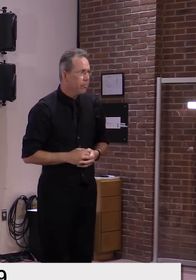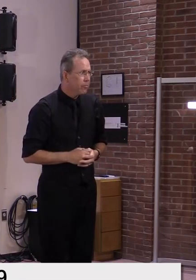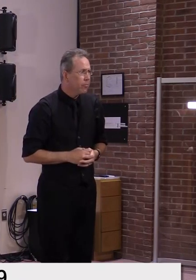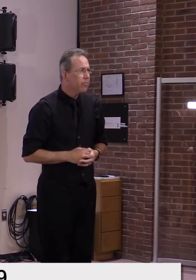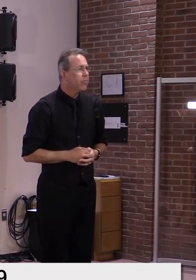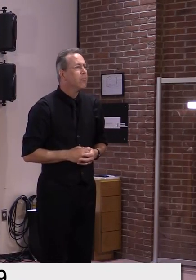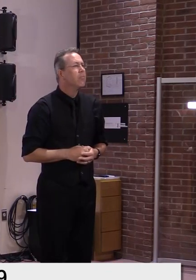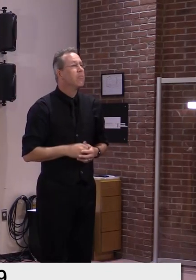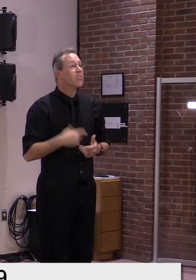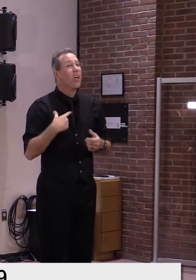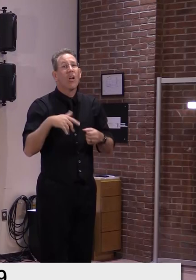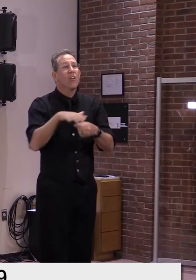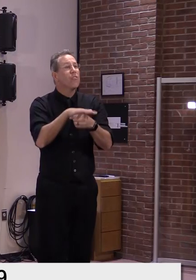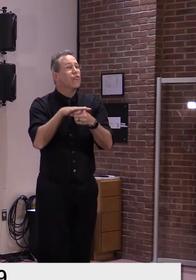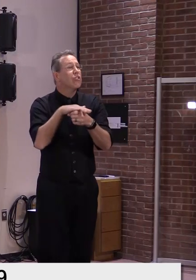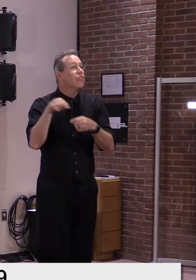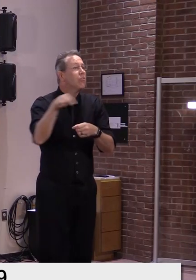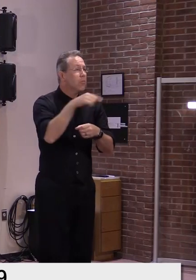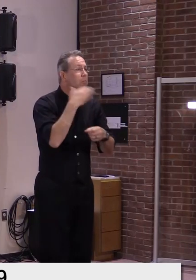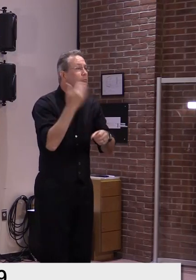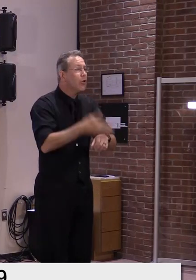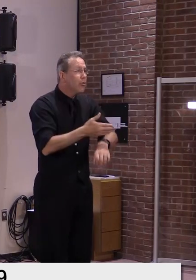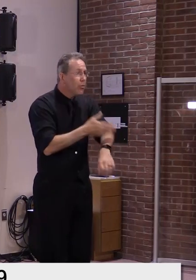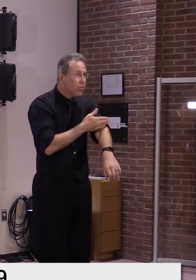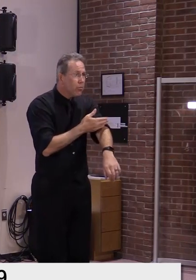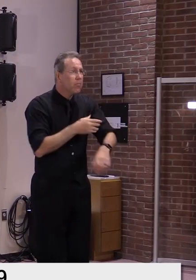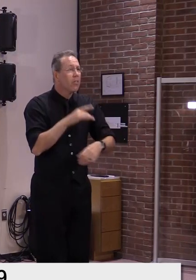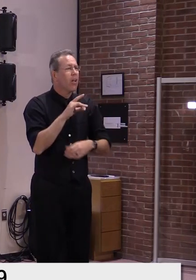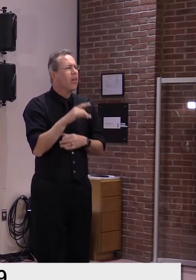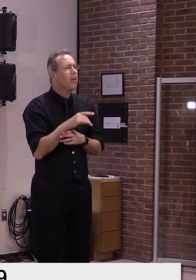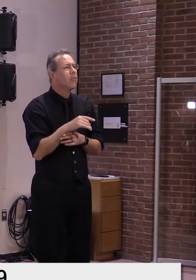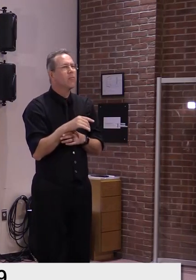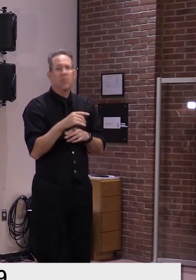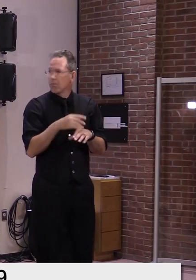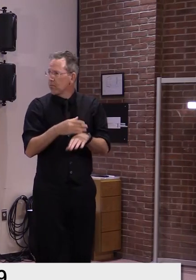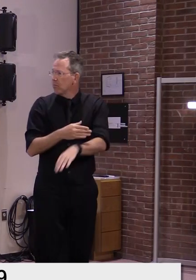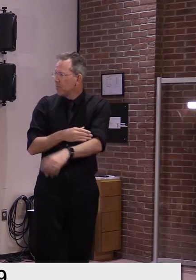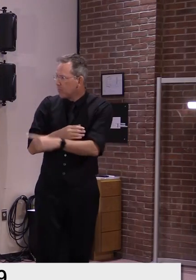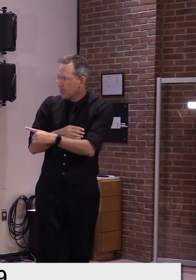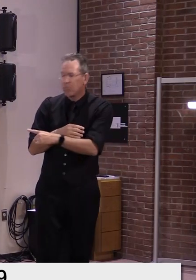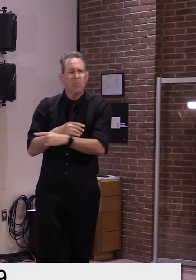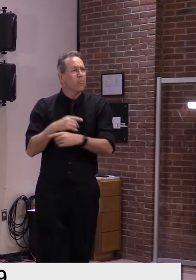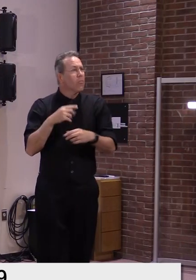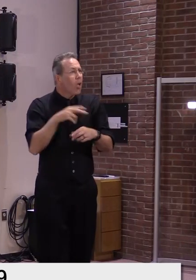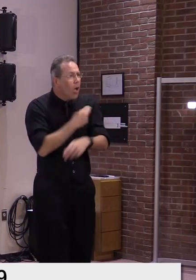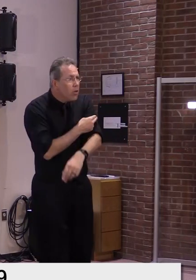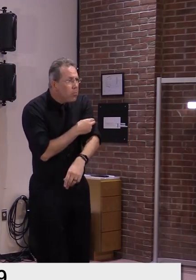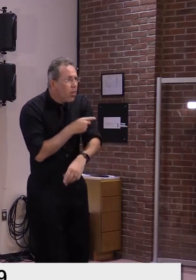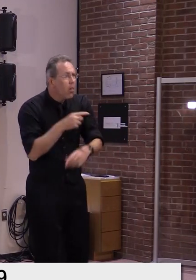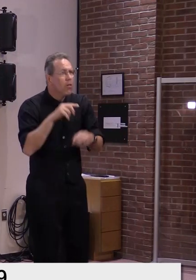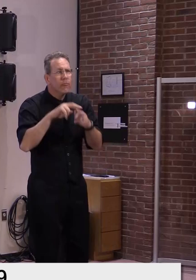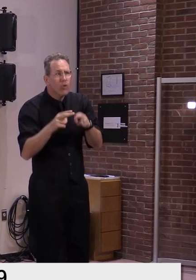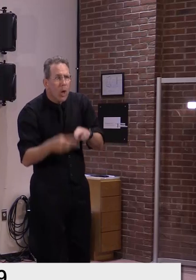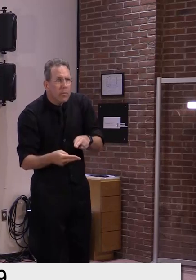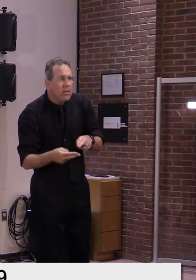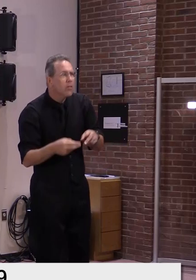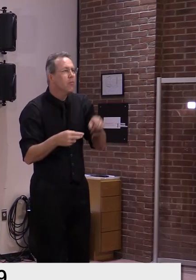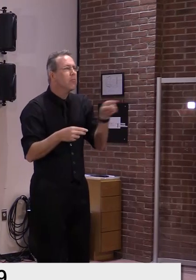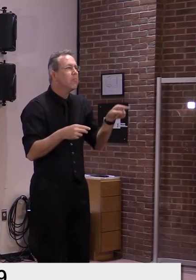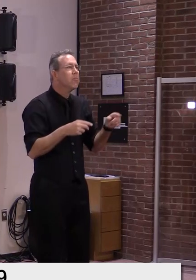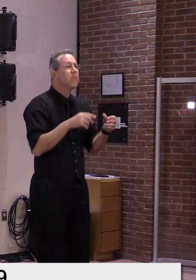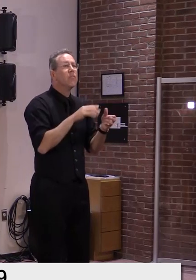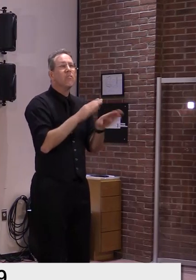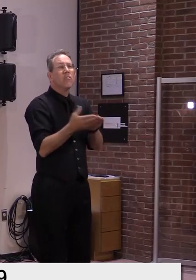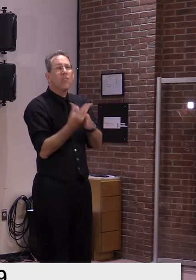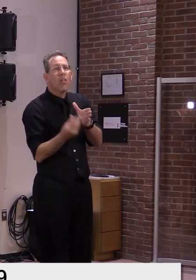by 78%. Hospitalizations are also down in the region, as are deaths. And New England continues to lead